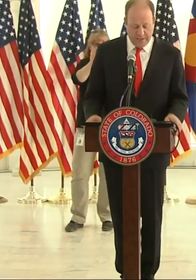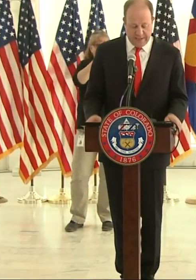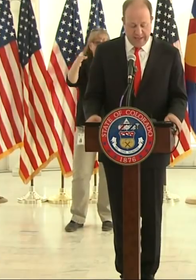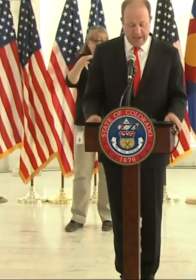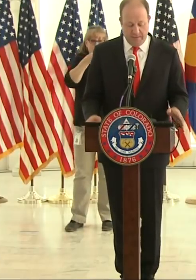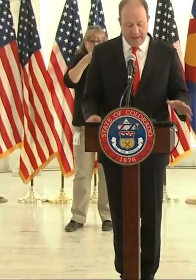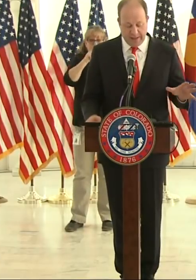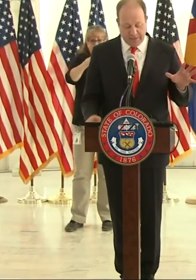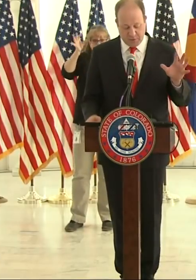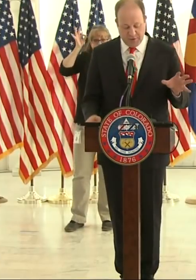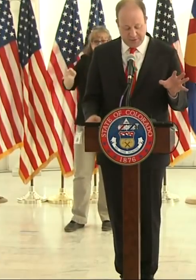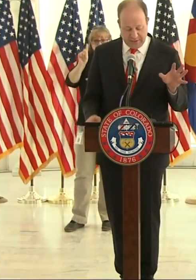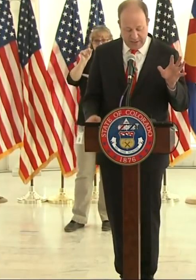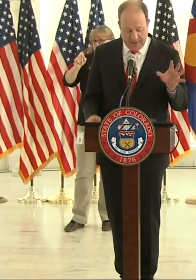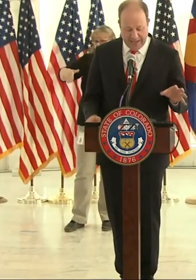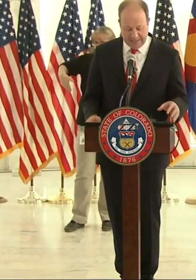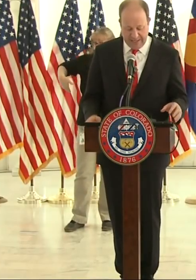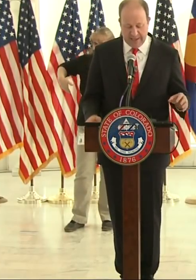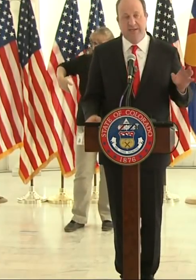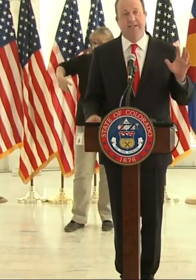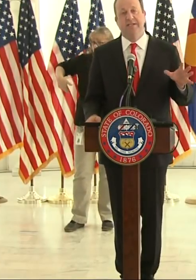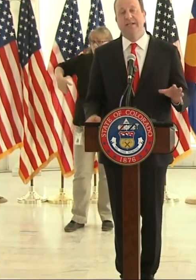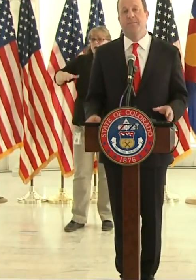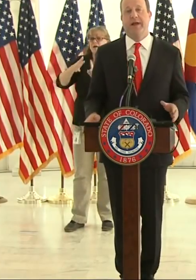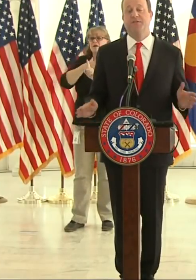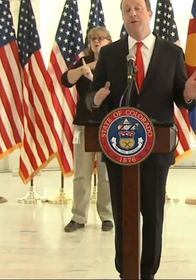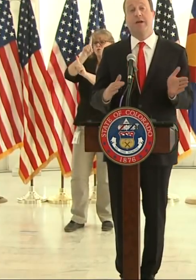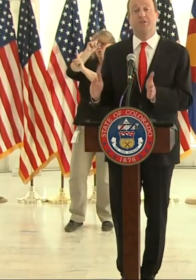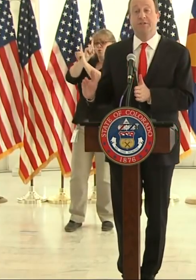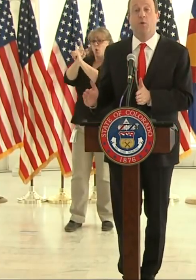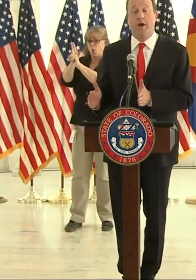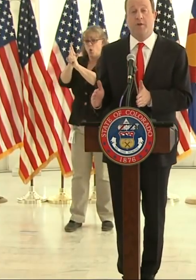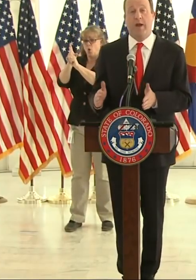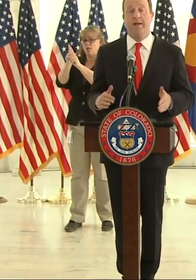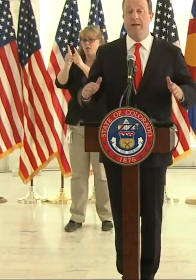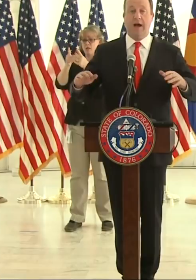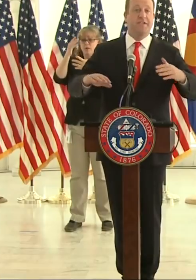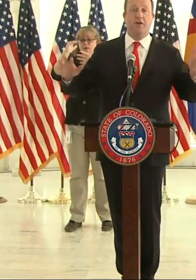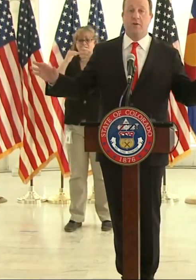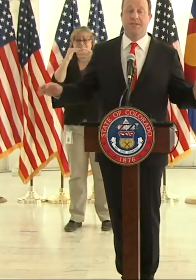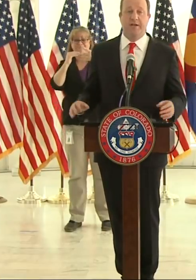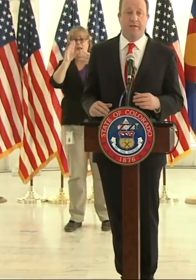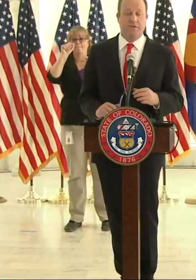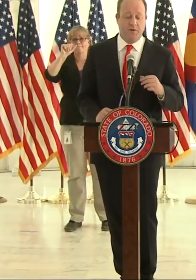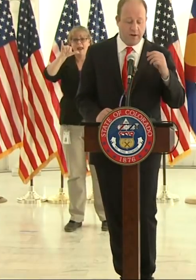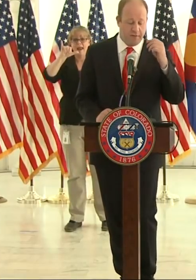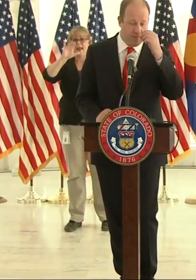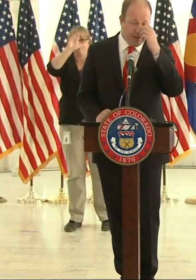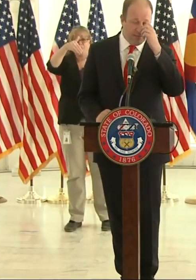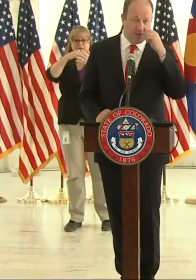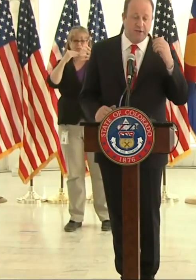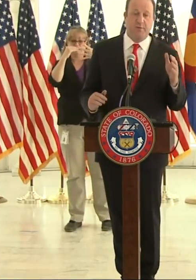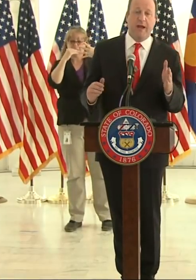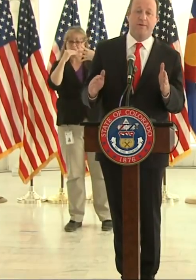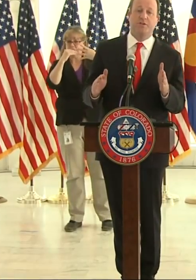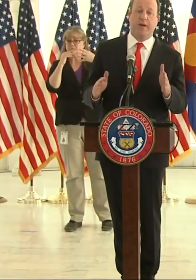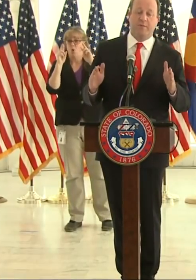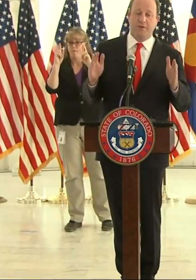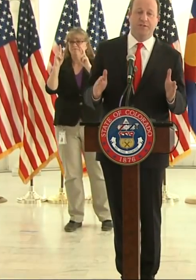We're hoping that they can come back. That means reduced capacity, distancing in place for the restaurants that want it, right? Obviously, curbside delivers for all of them. But